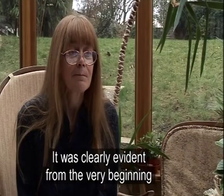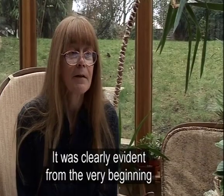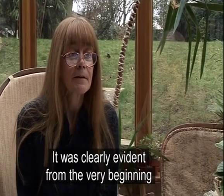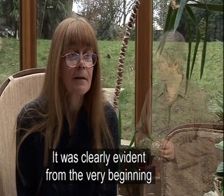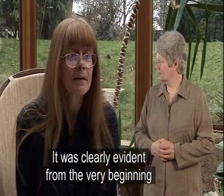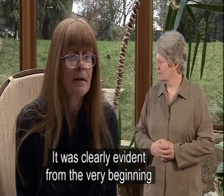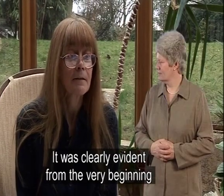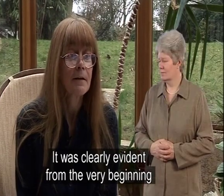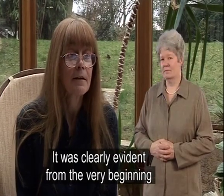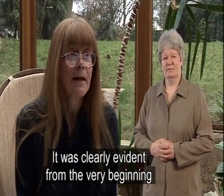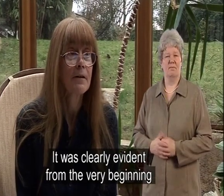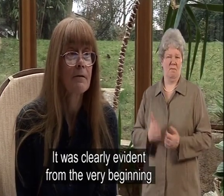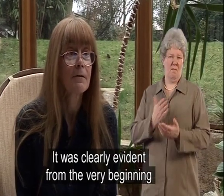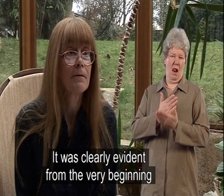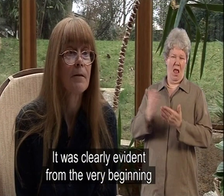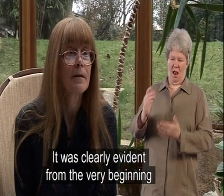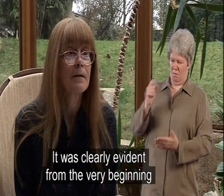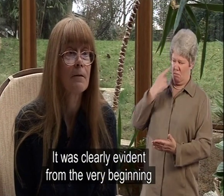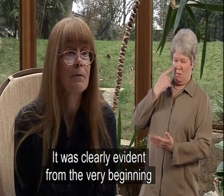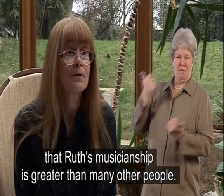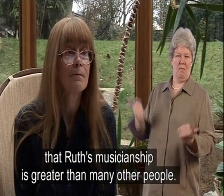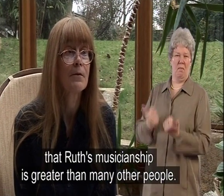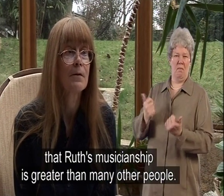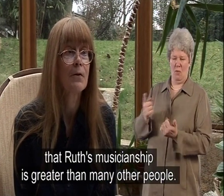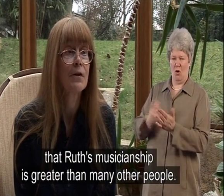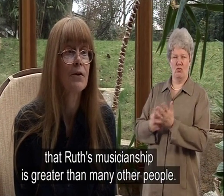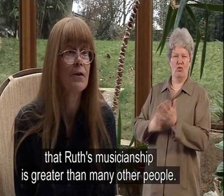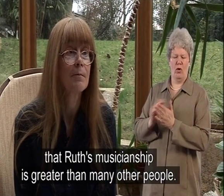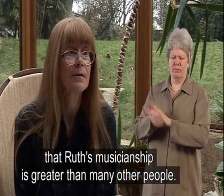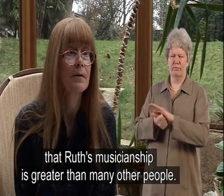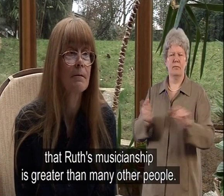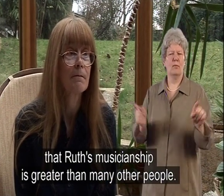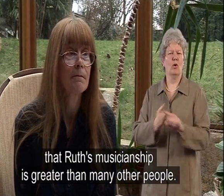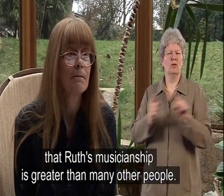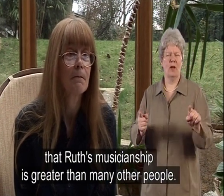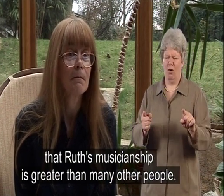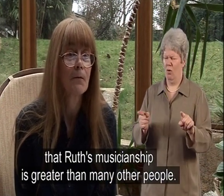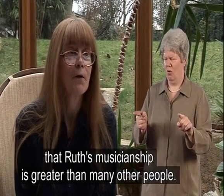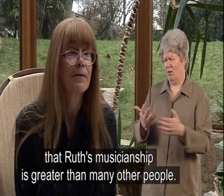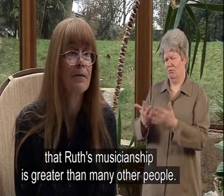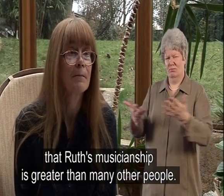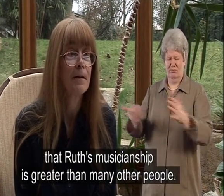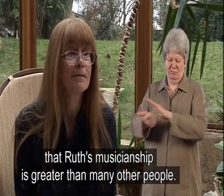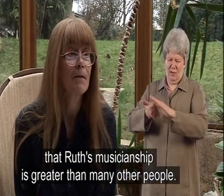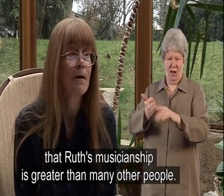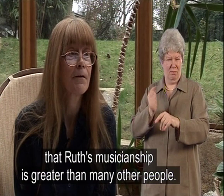It was clearly evident from the very beginning that Ruth's musicianship is greater than many other